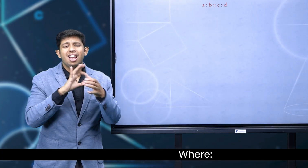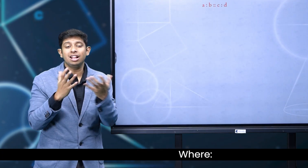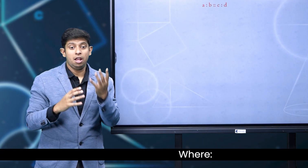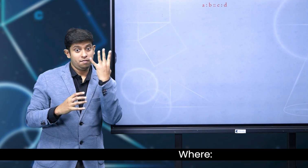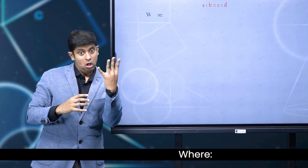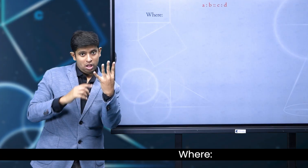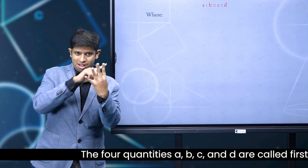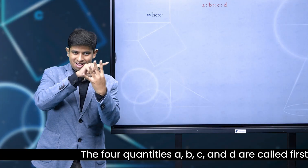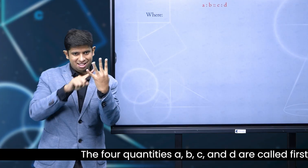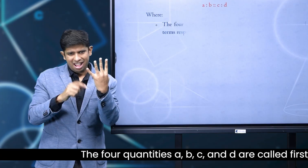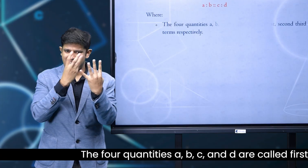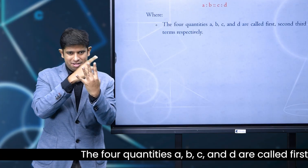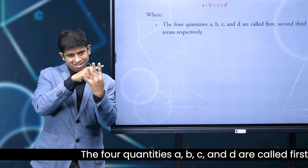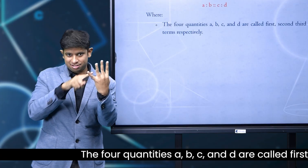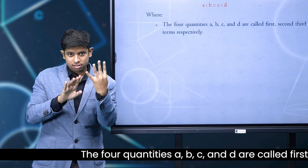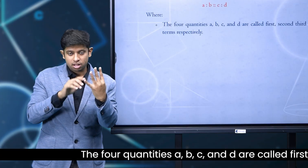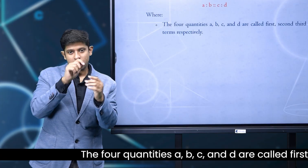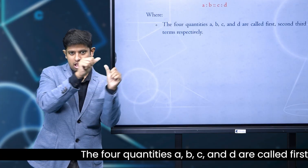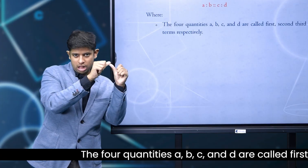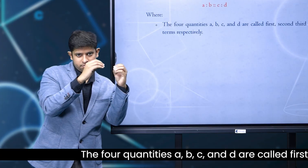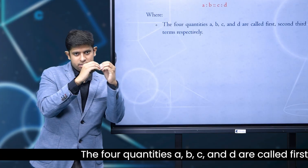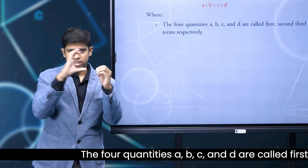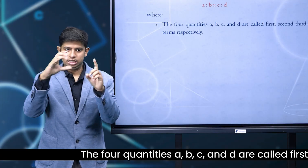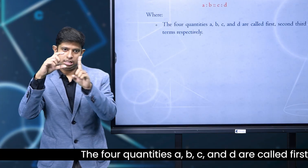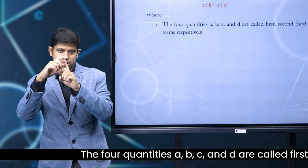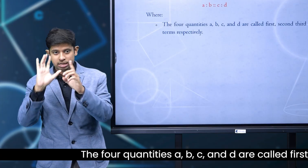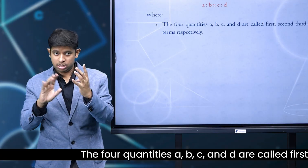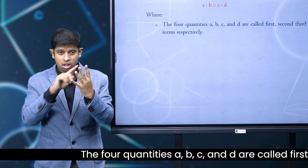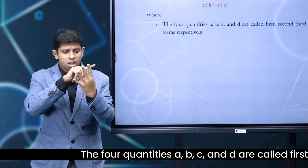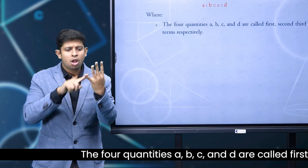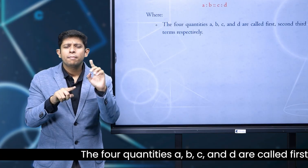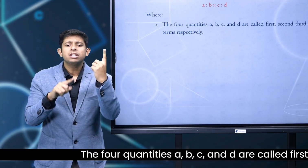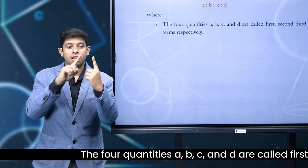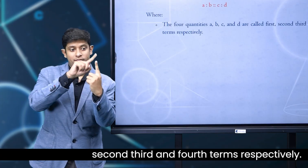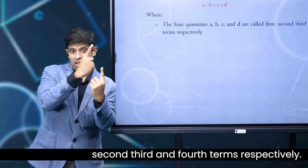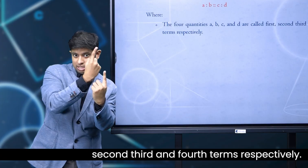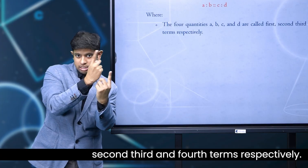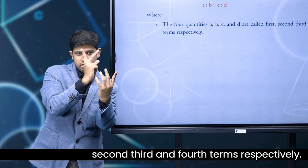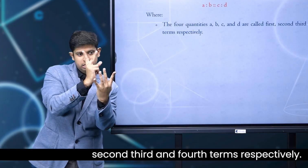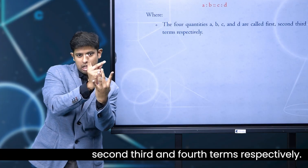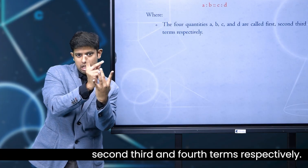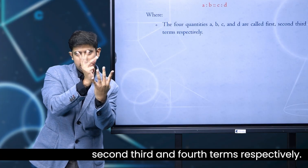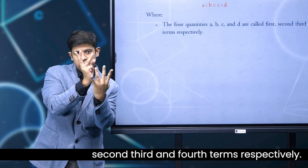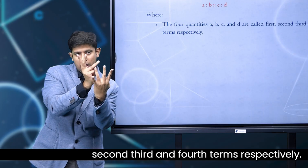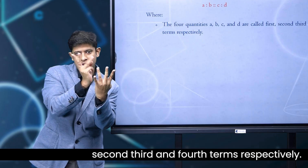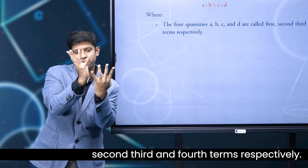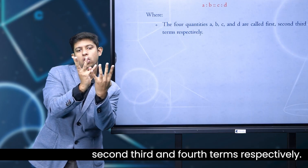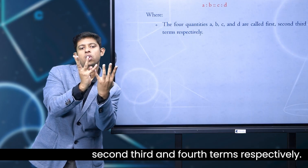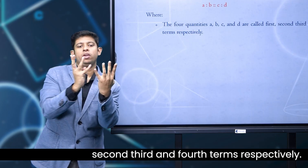where the four quantities A, B, C and D are called first, second, third and